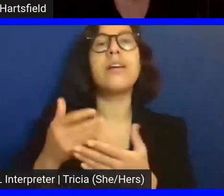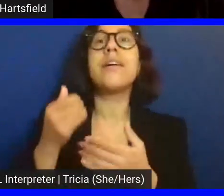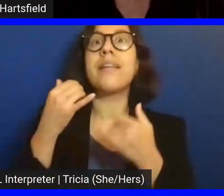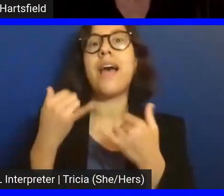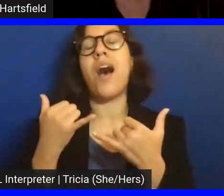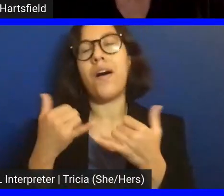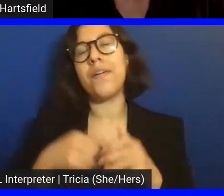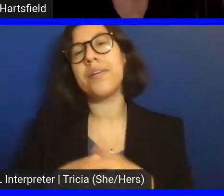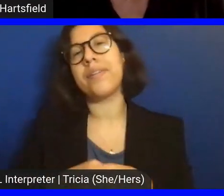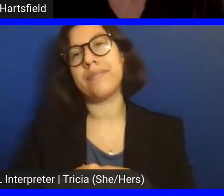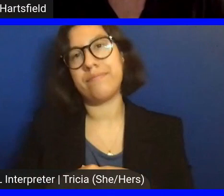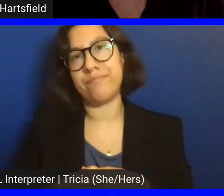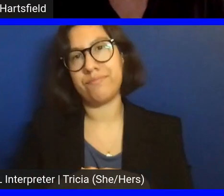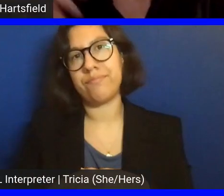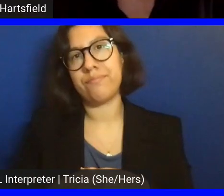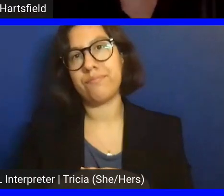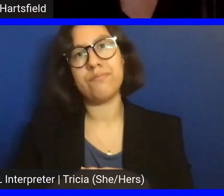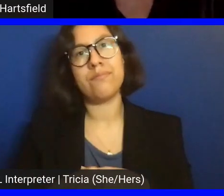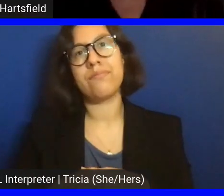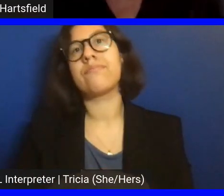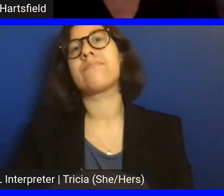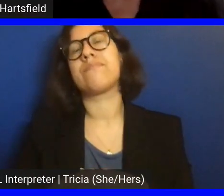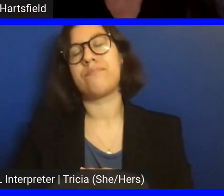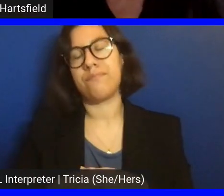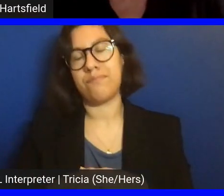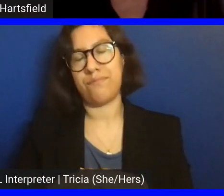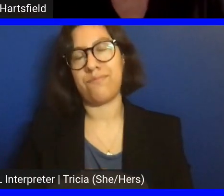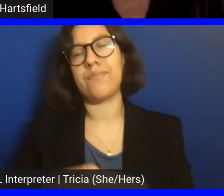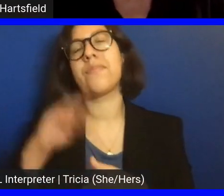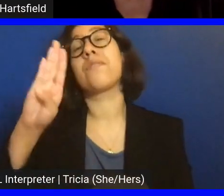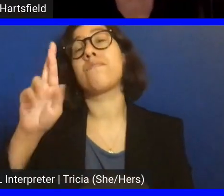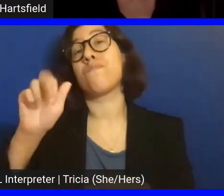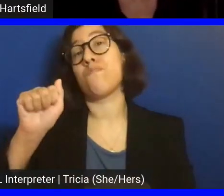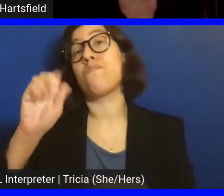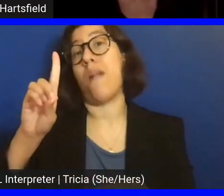now. And he brought on,